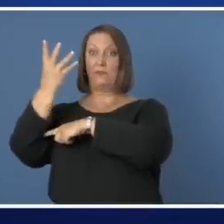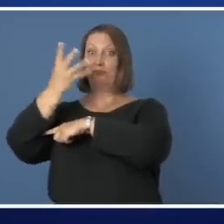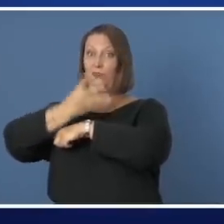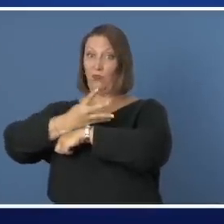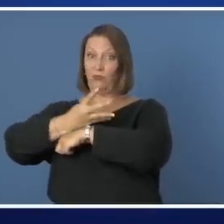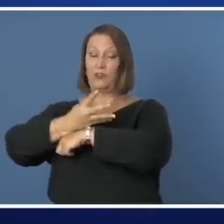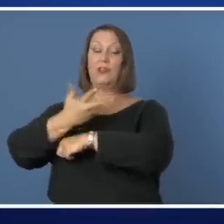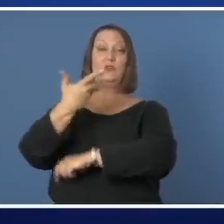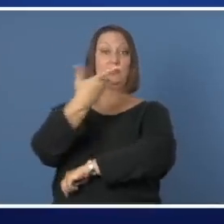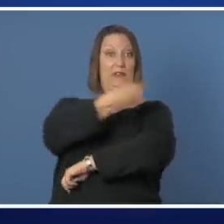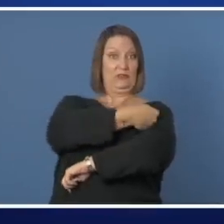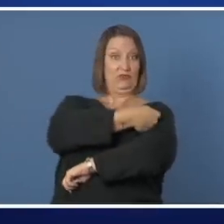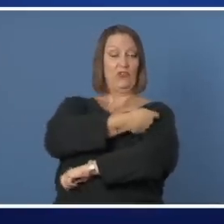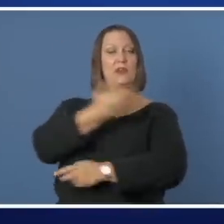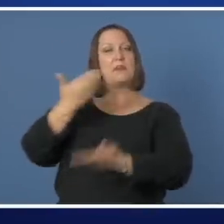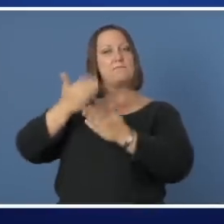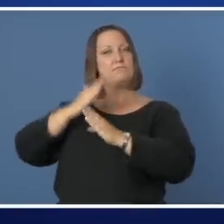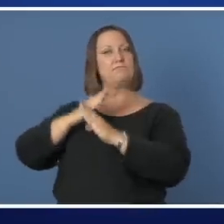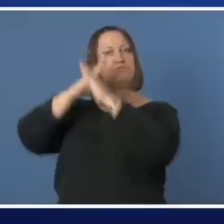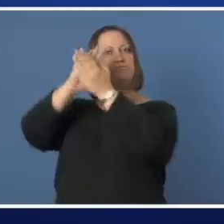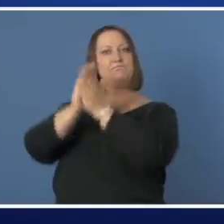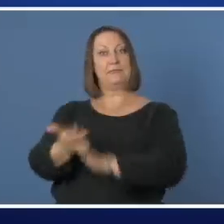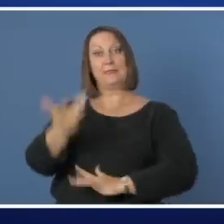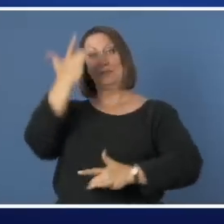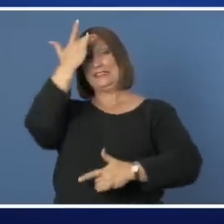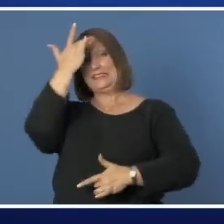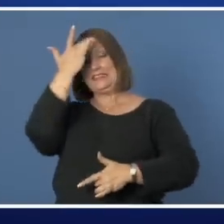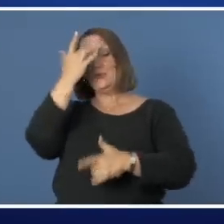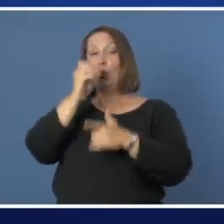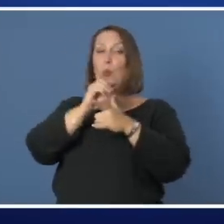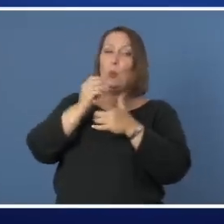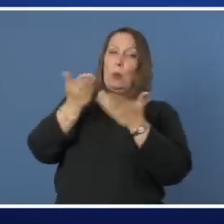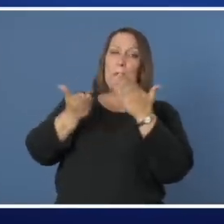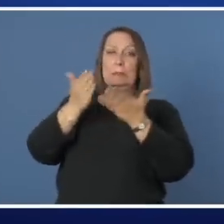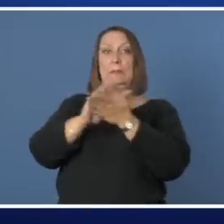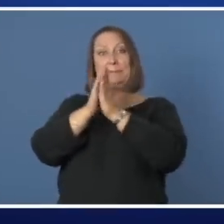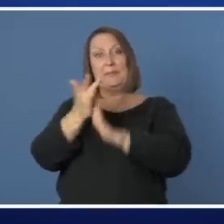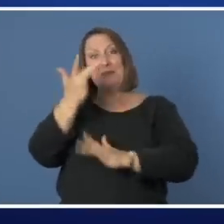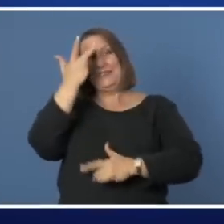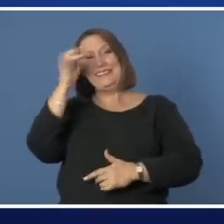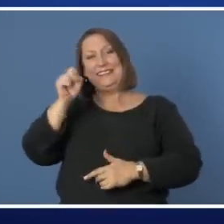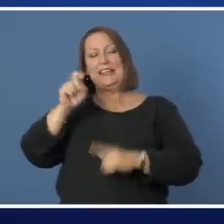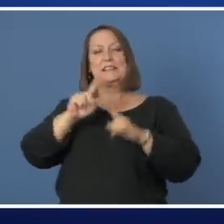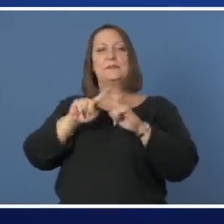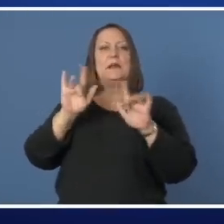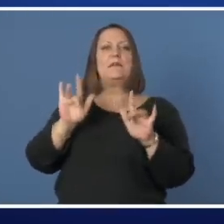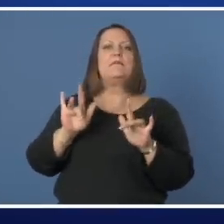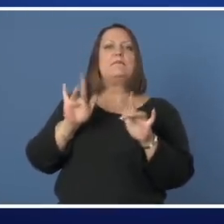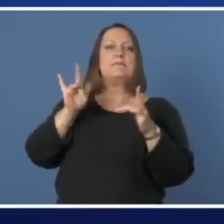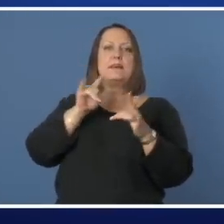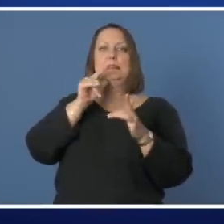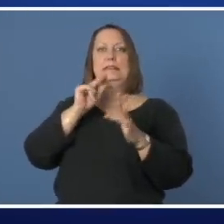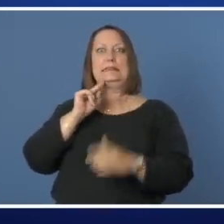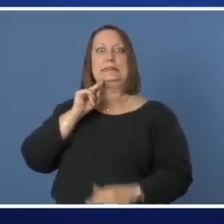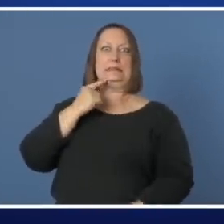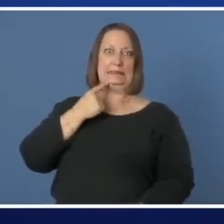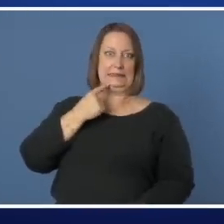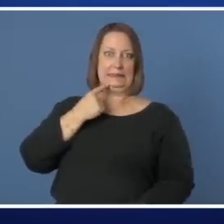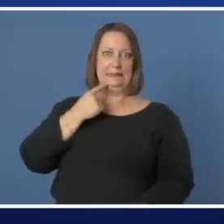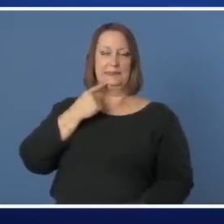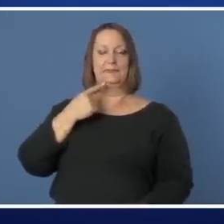the disease it may prevent illness or at least lessen the degree of illness associated